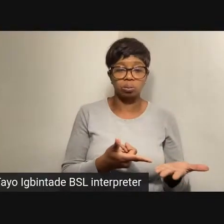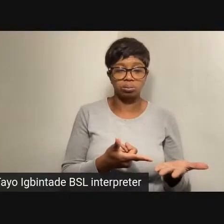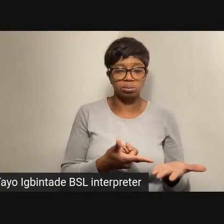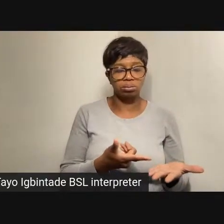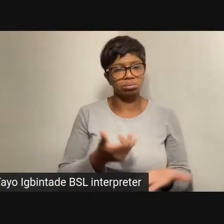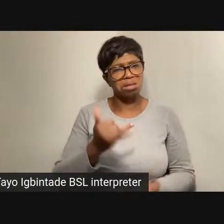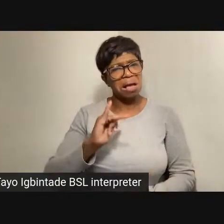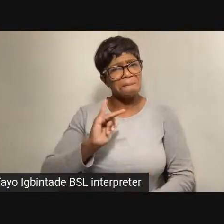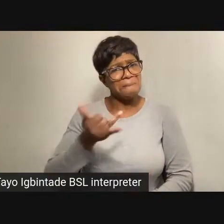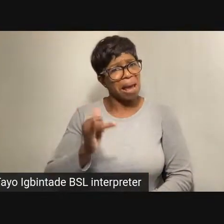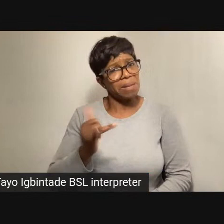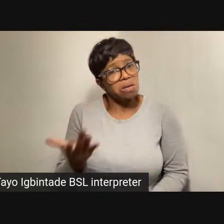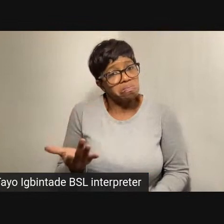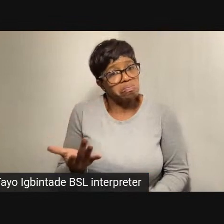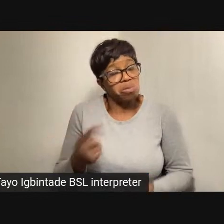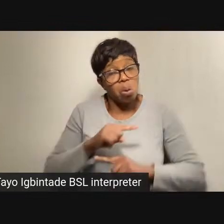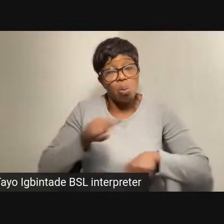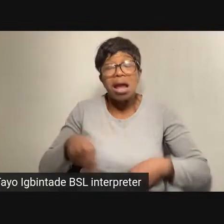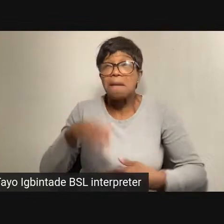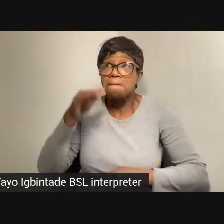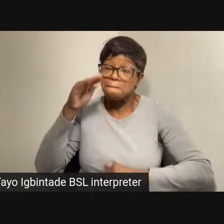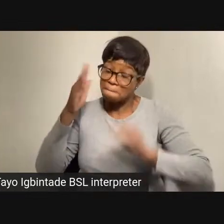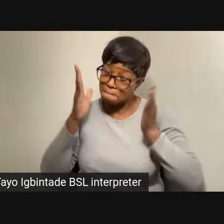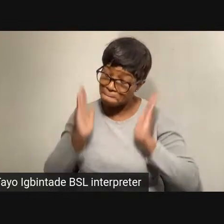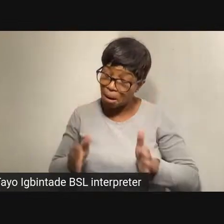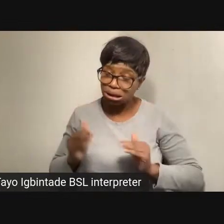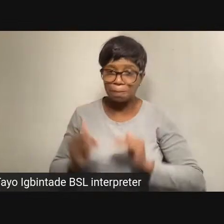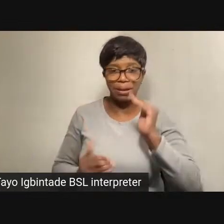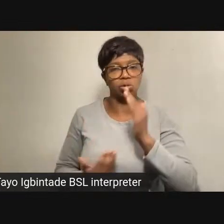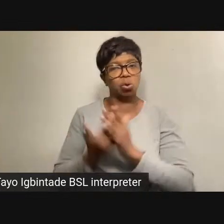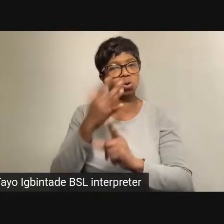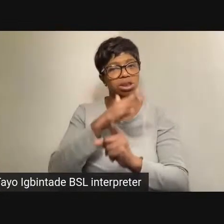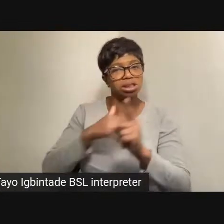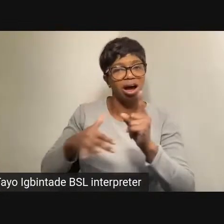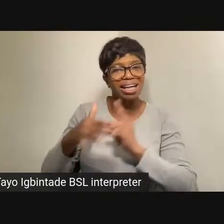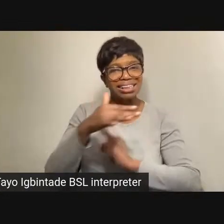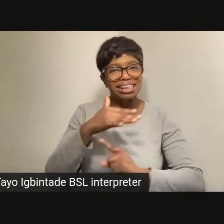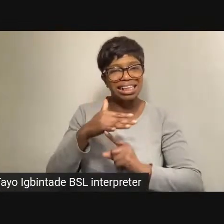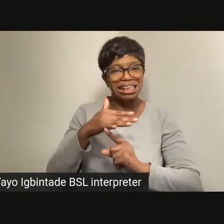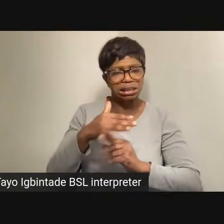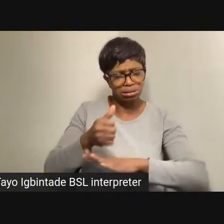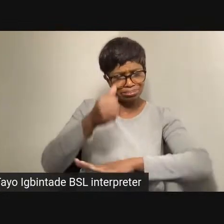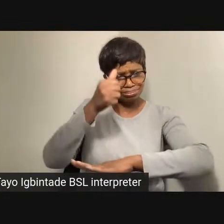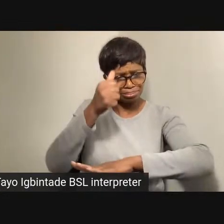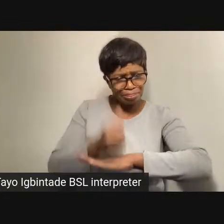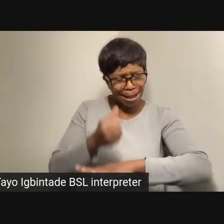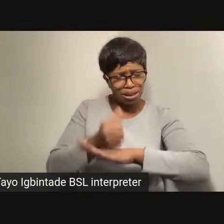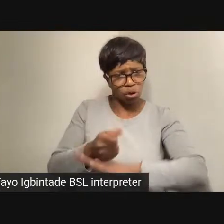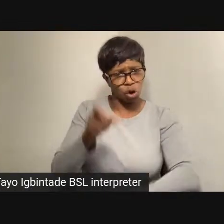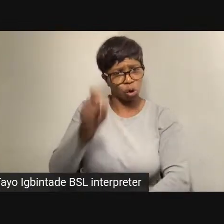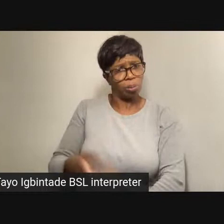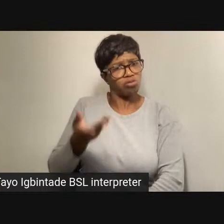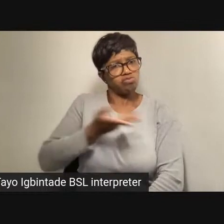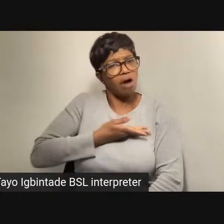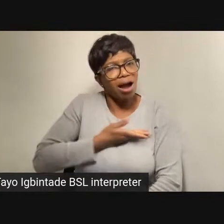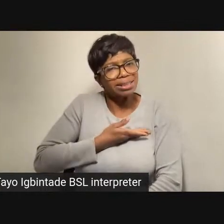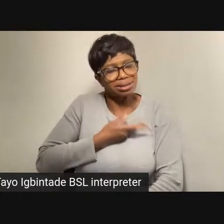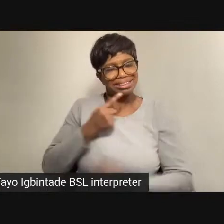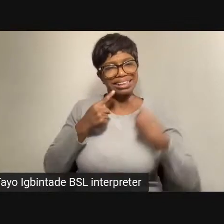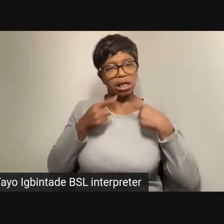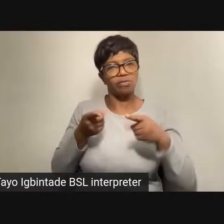Perhaps we too must build a new society that is founded on the Human Rights